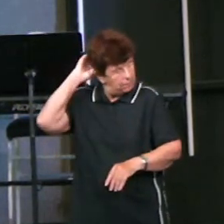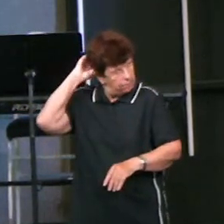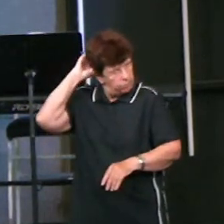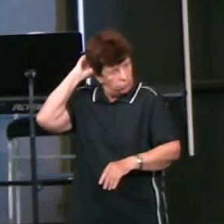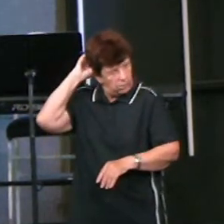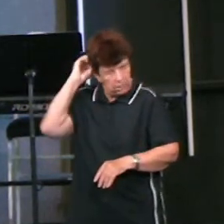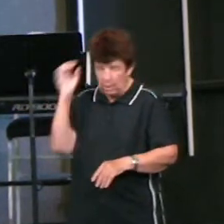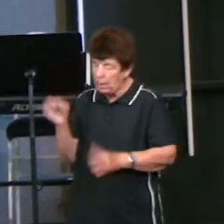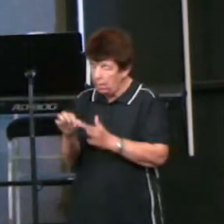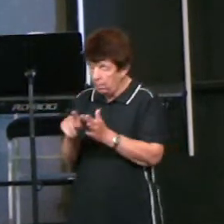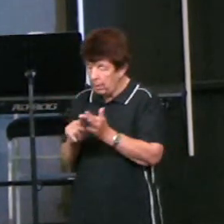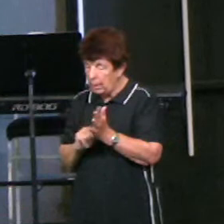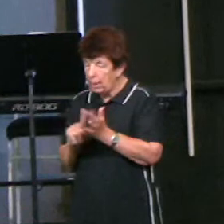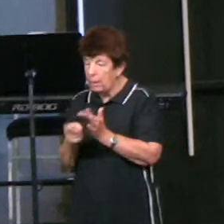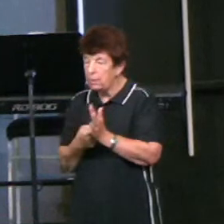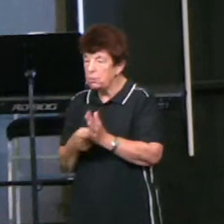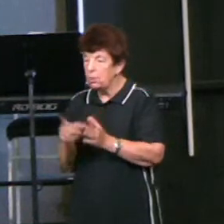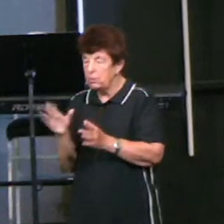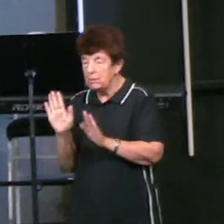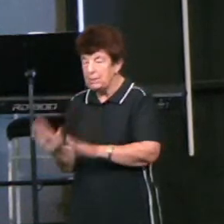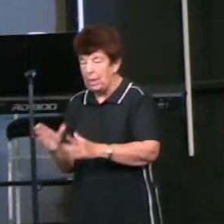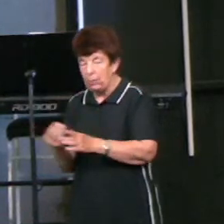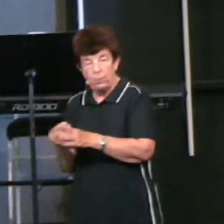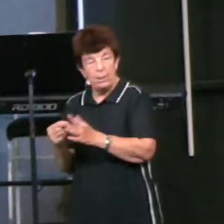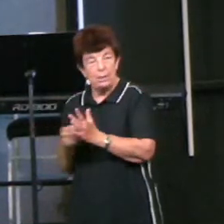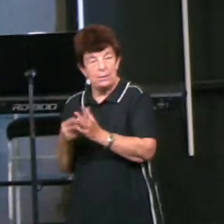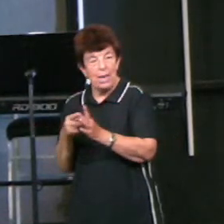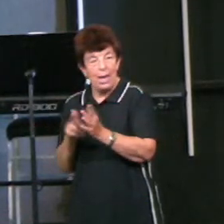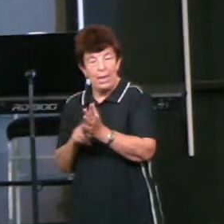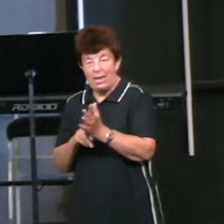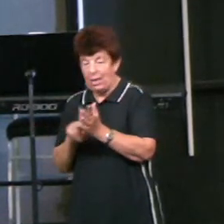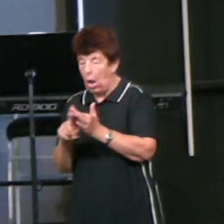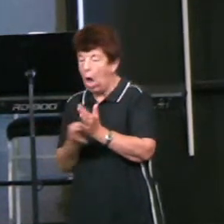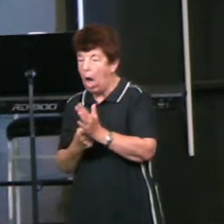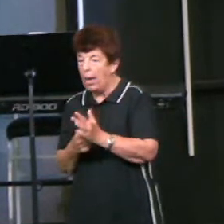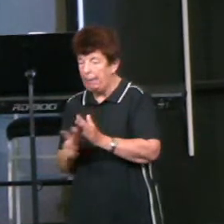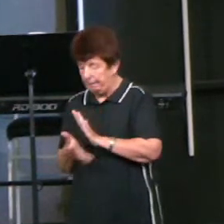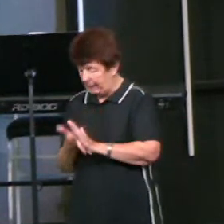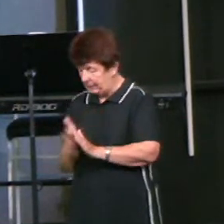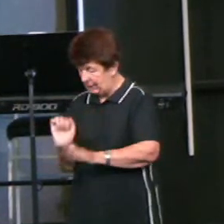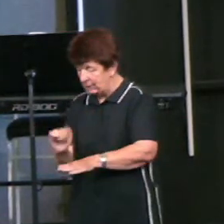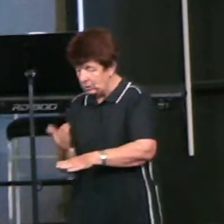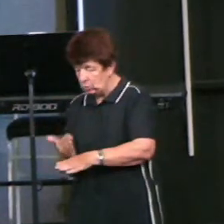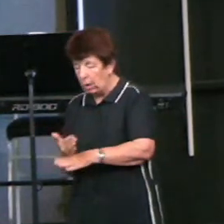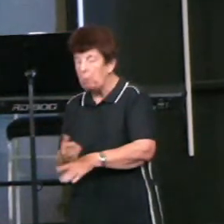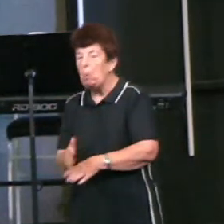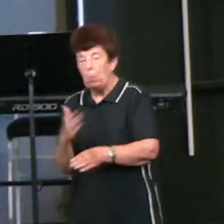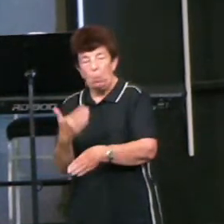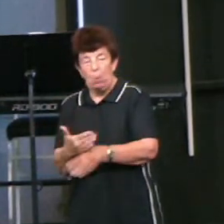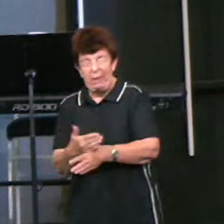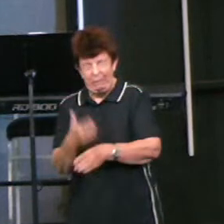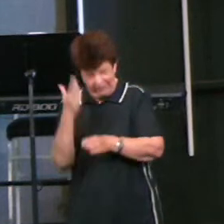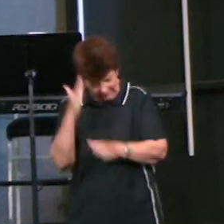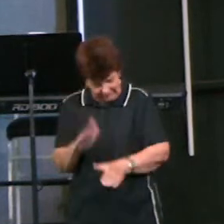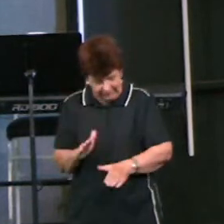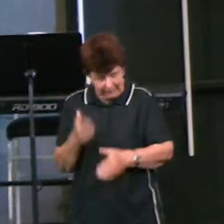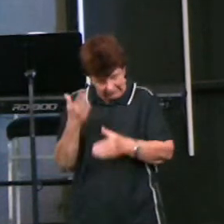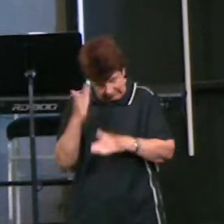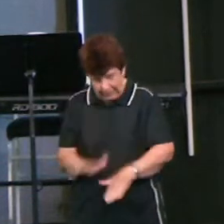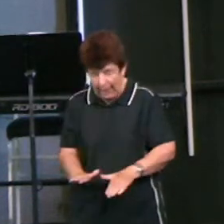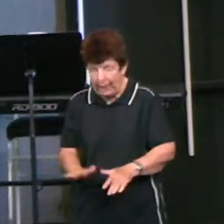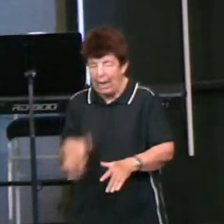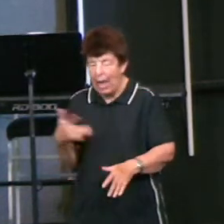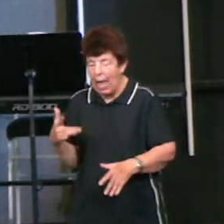Peter was staying with a tanner. By very definition of his job, working with dead animal skins, working